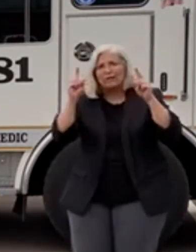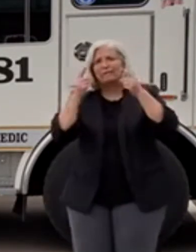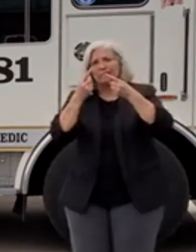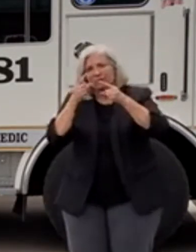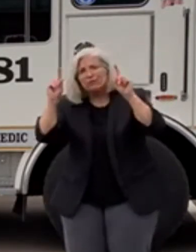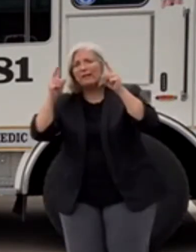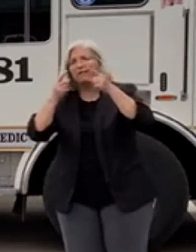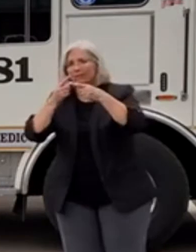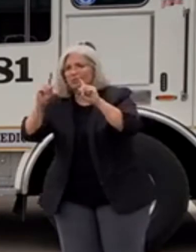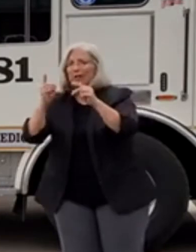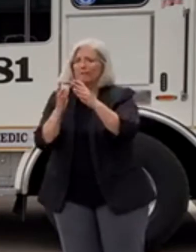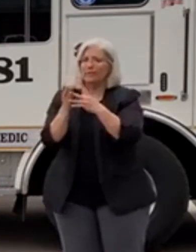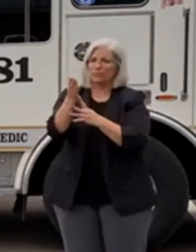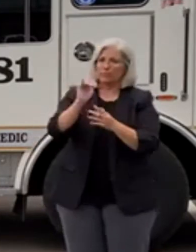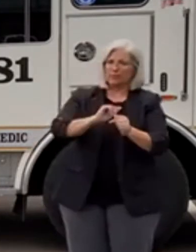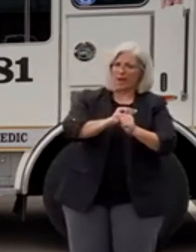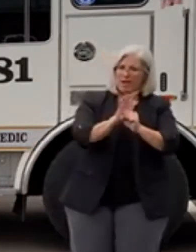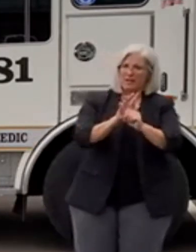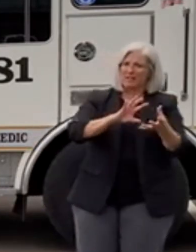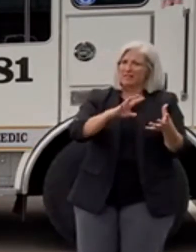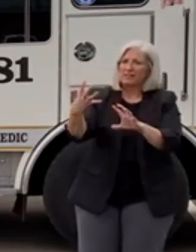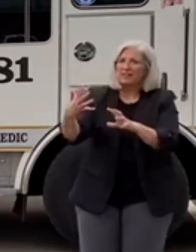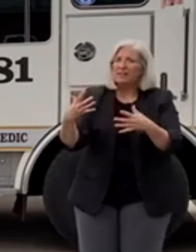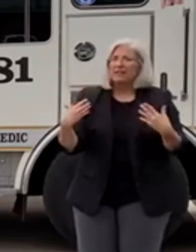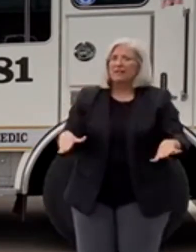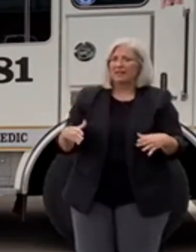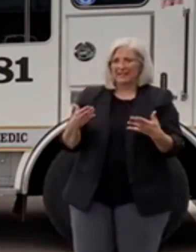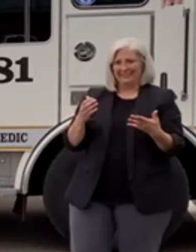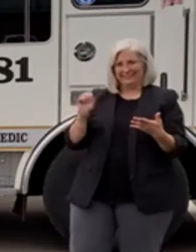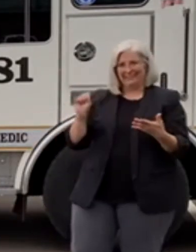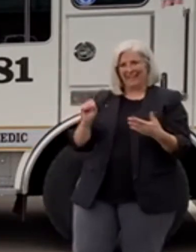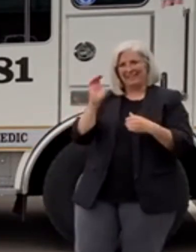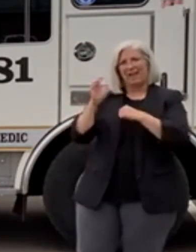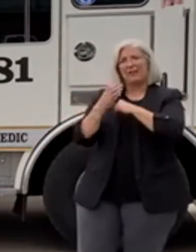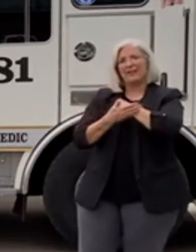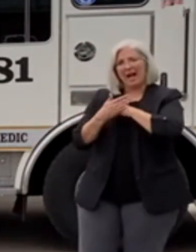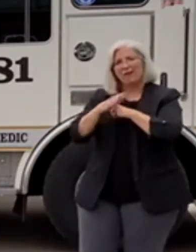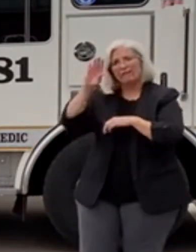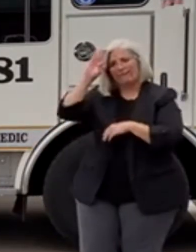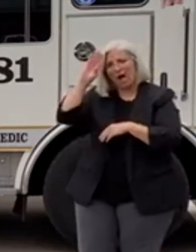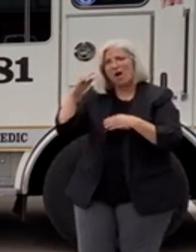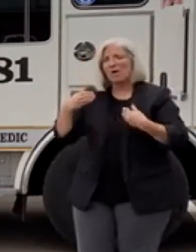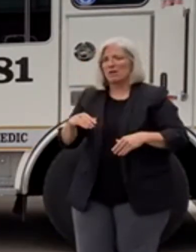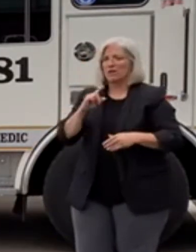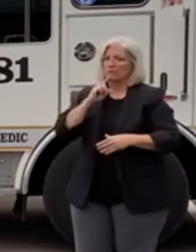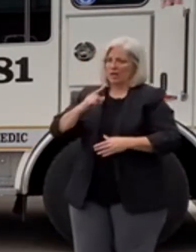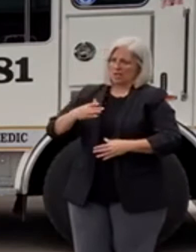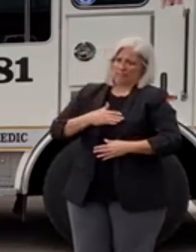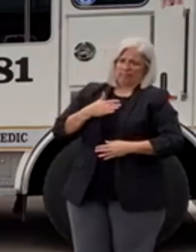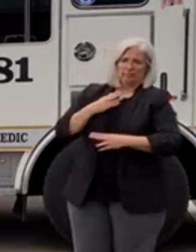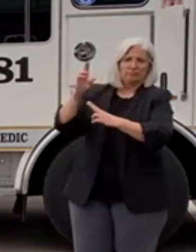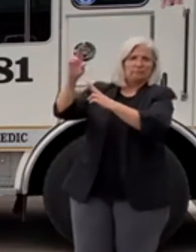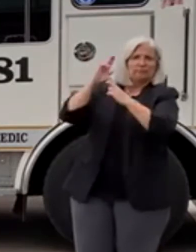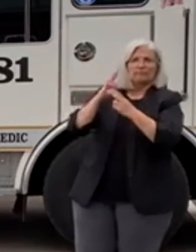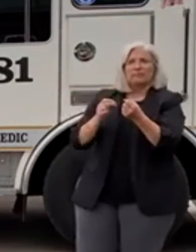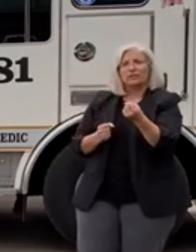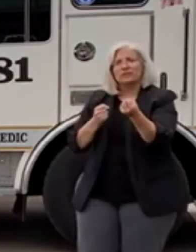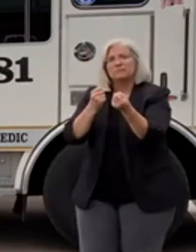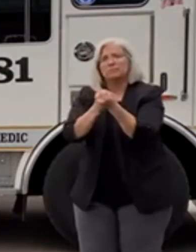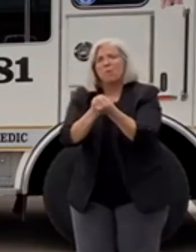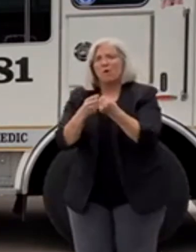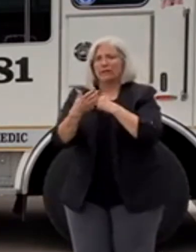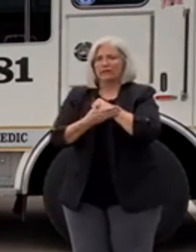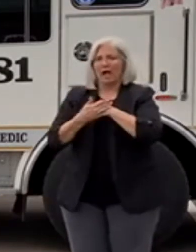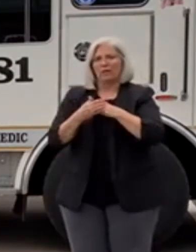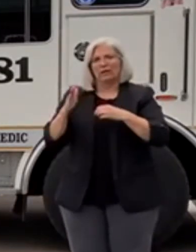Fire is very happy and proud to support the county in the efforts through this